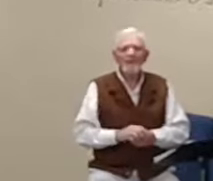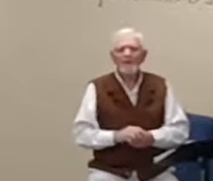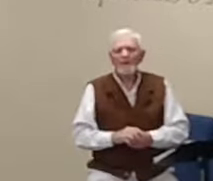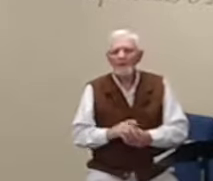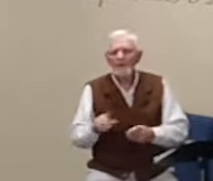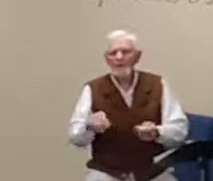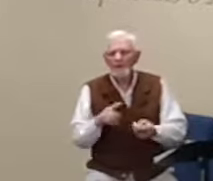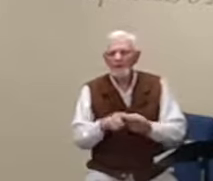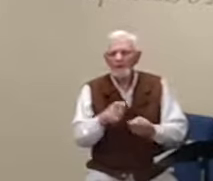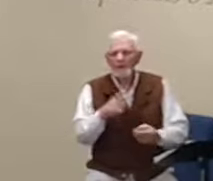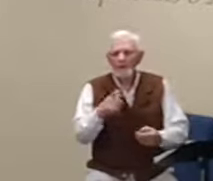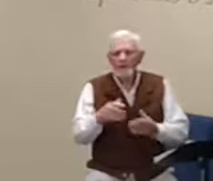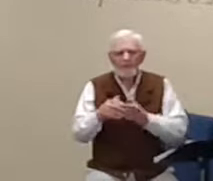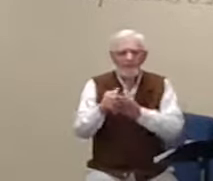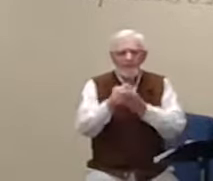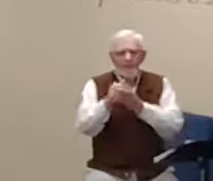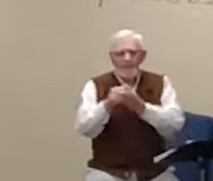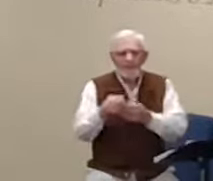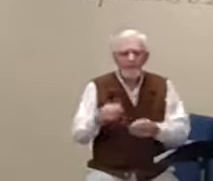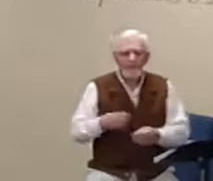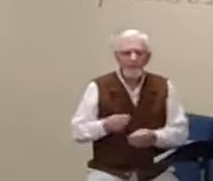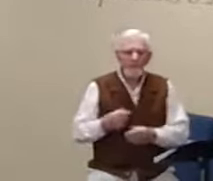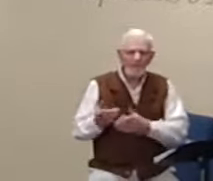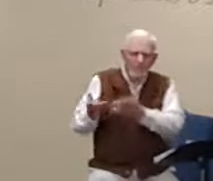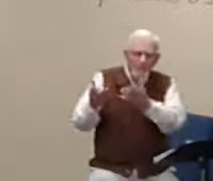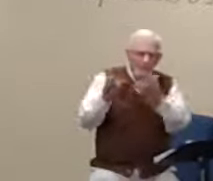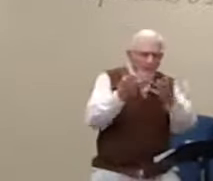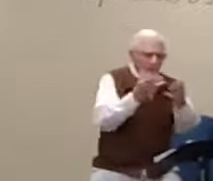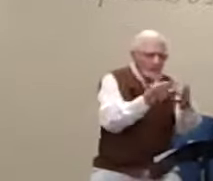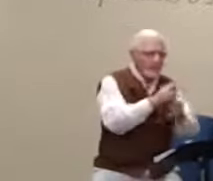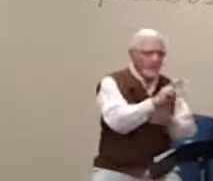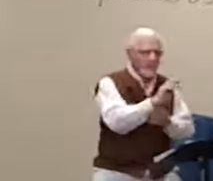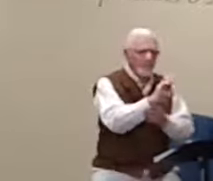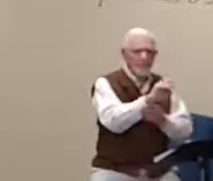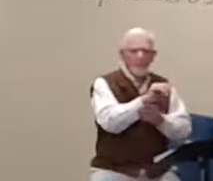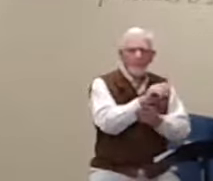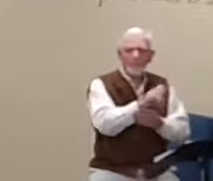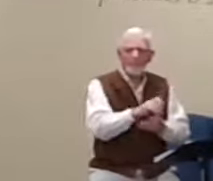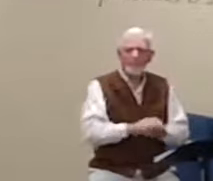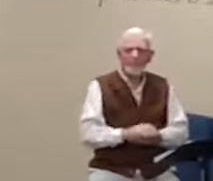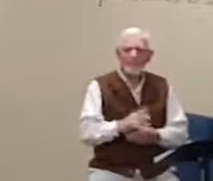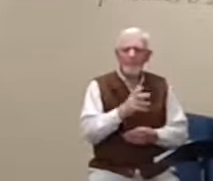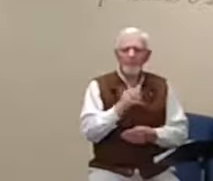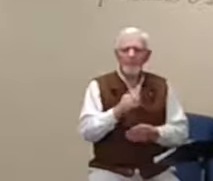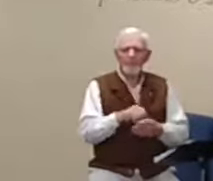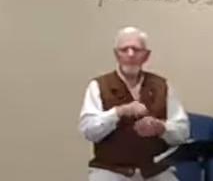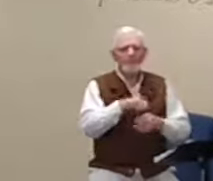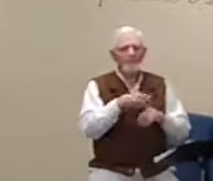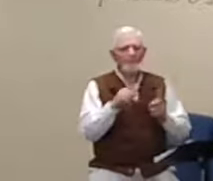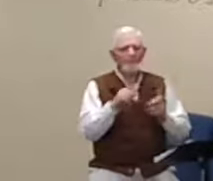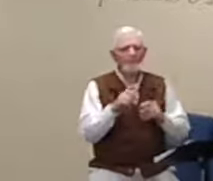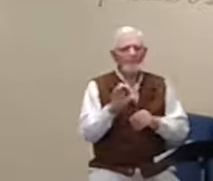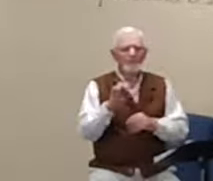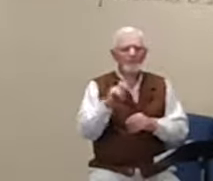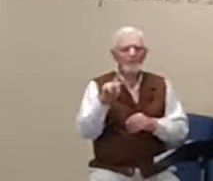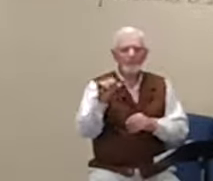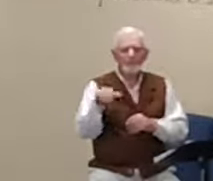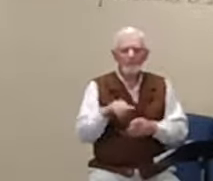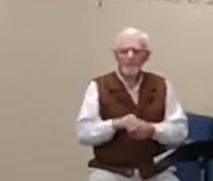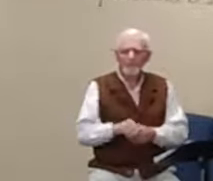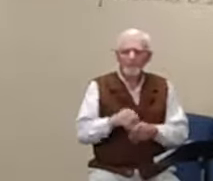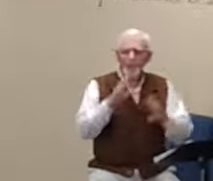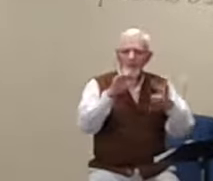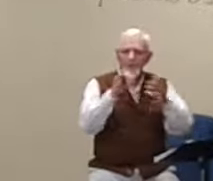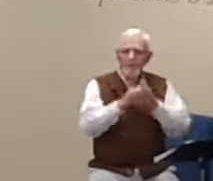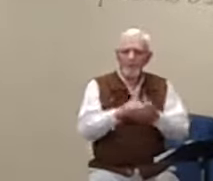when the Lord directed me from Bulgaria to go to Ukraine. And, you know, I was thrilled to